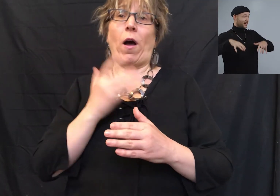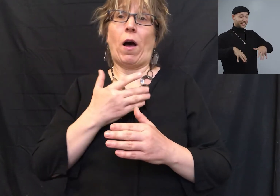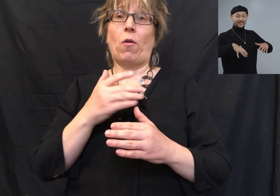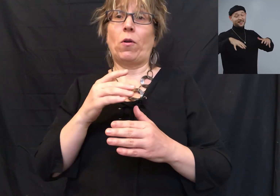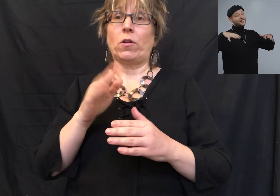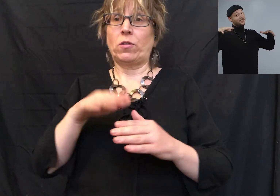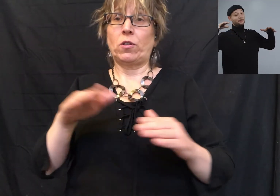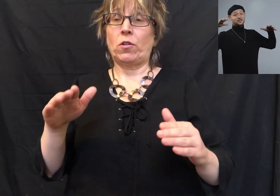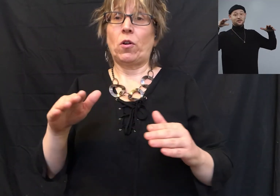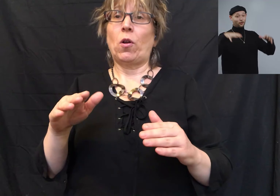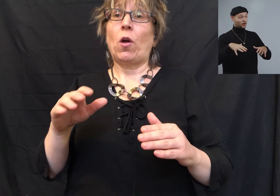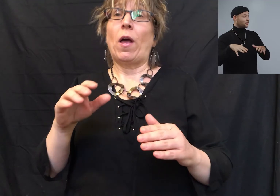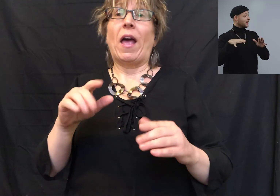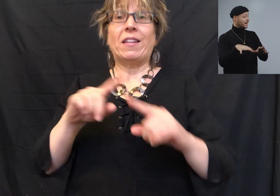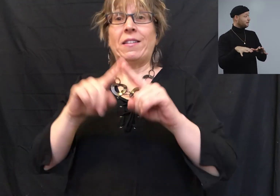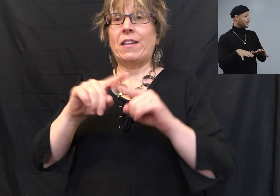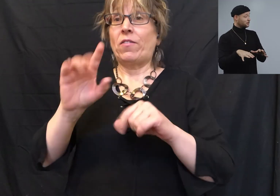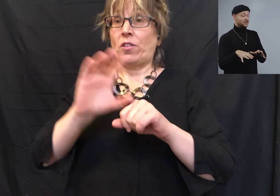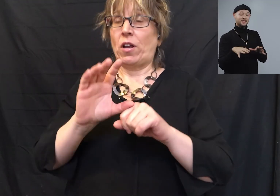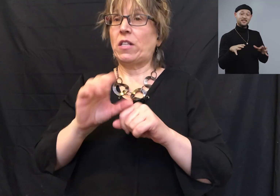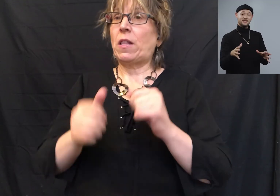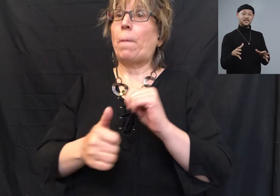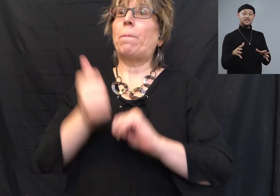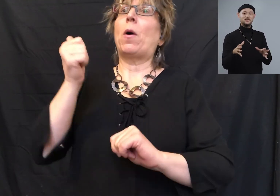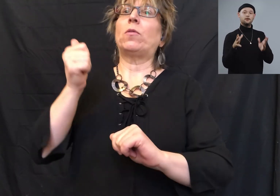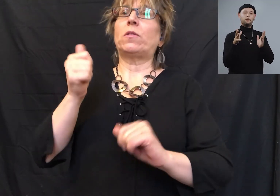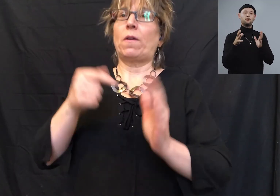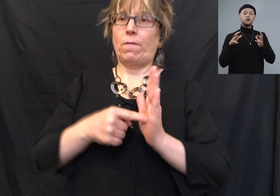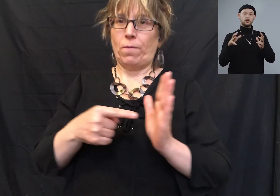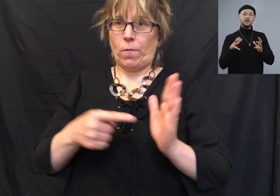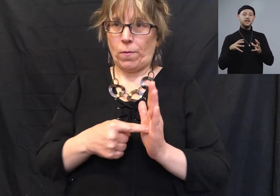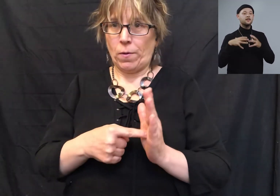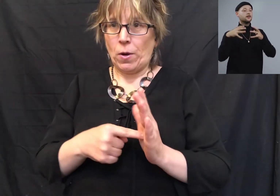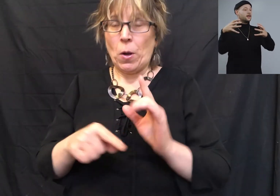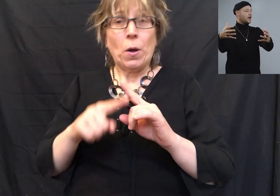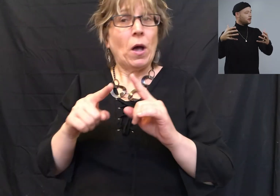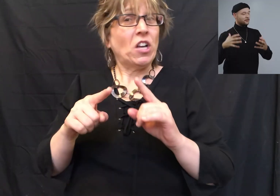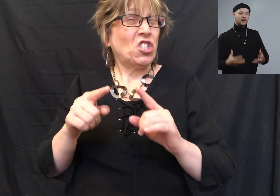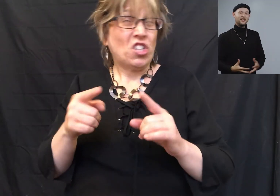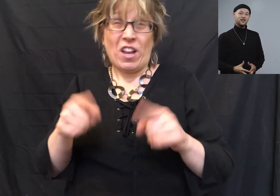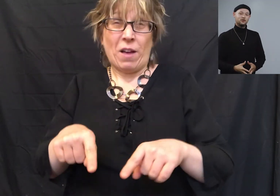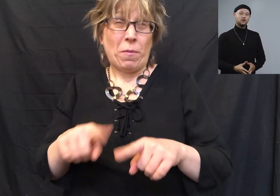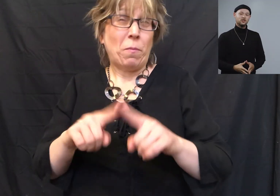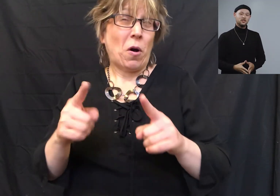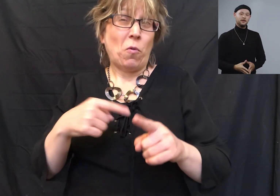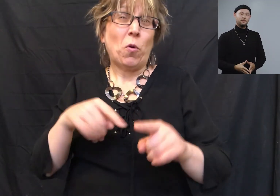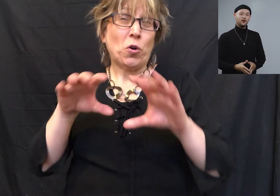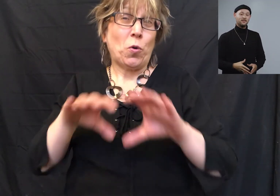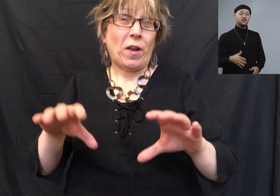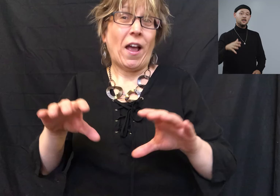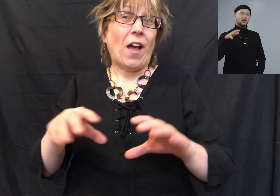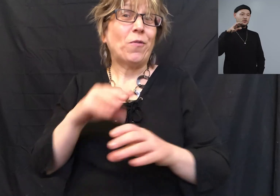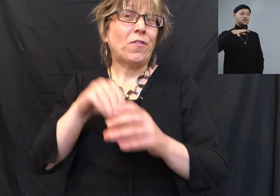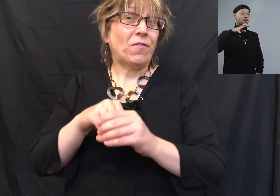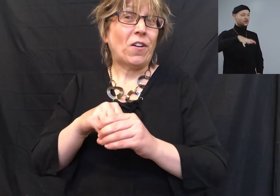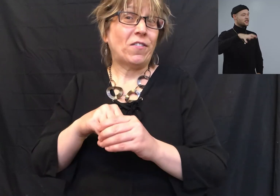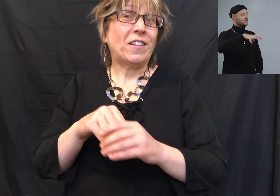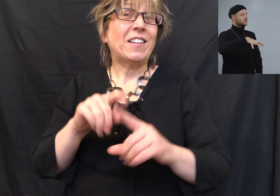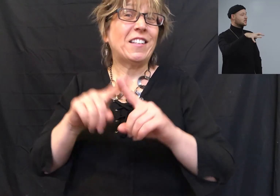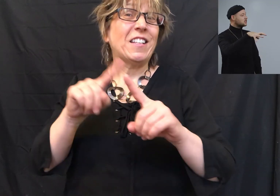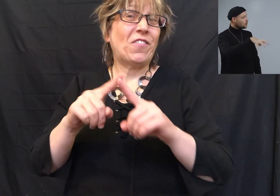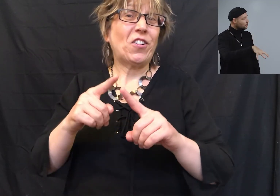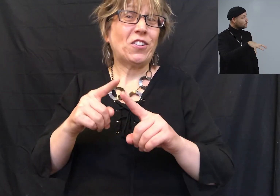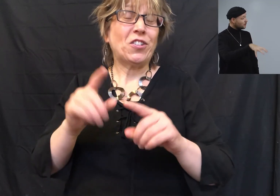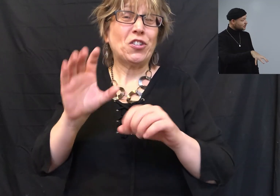are we creating the most affordable camp option that exists, but we're doing it and we've invited other churches to be a part of, because we know